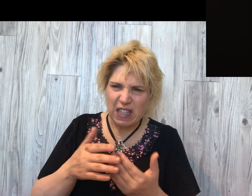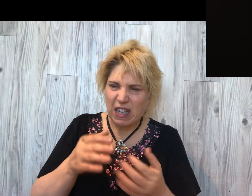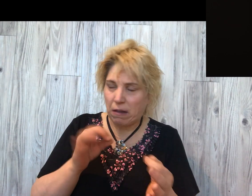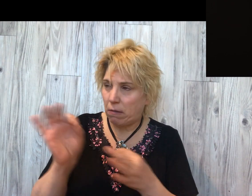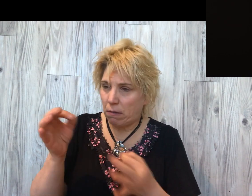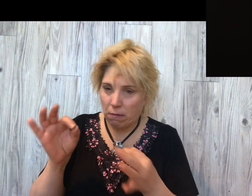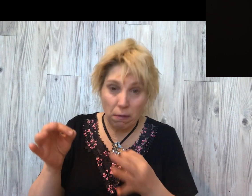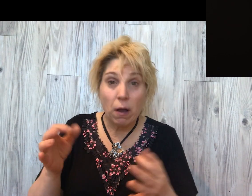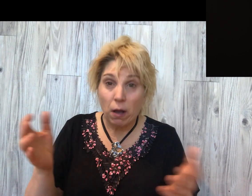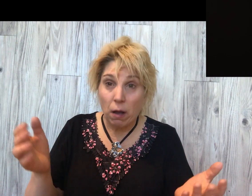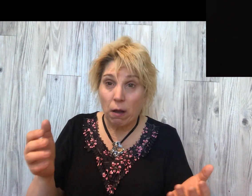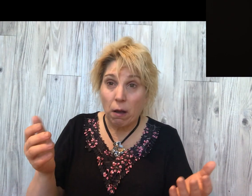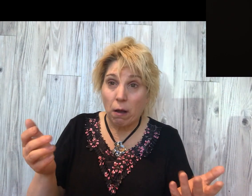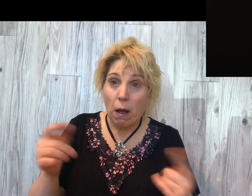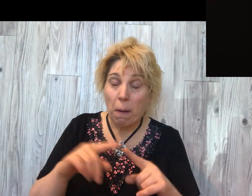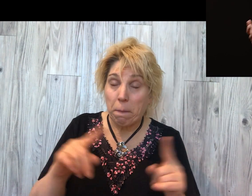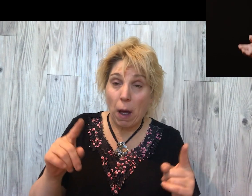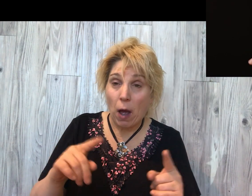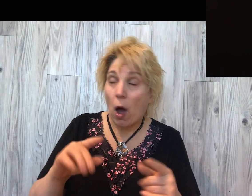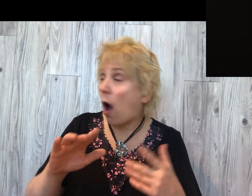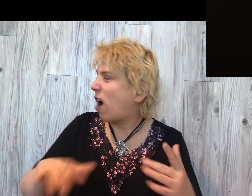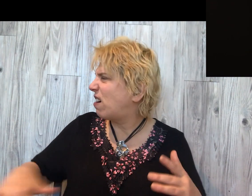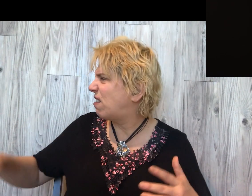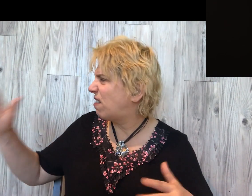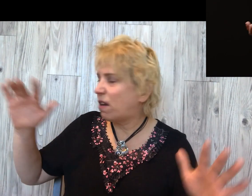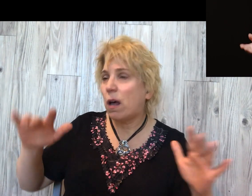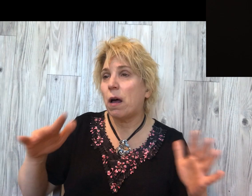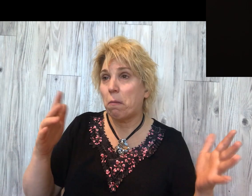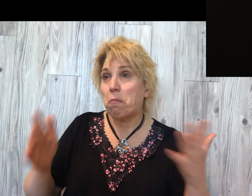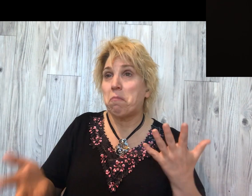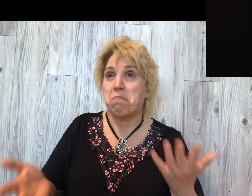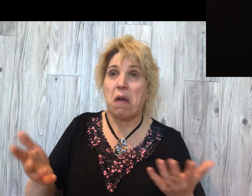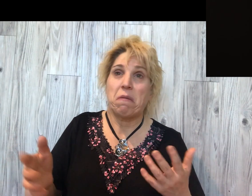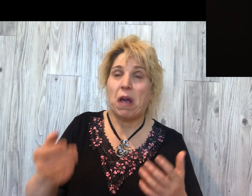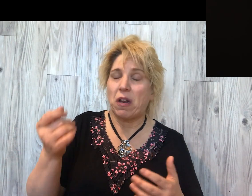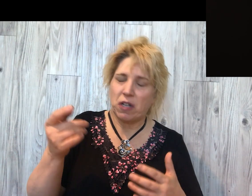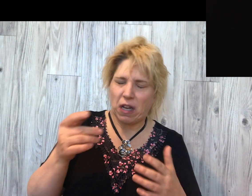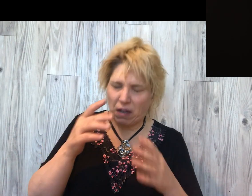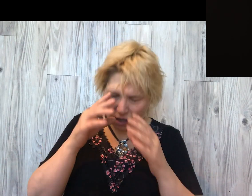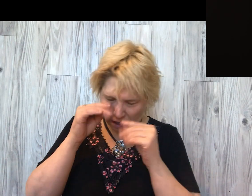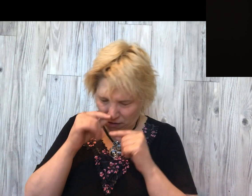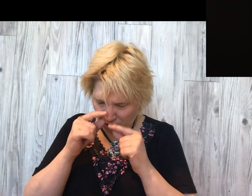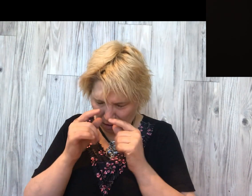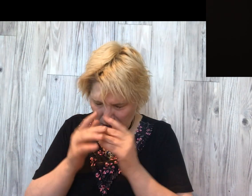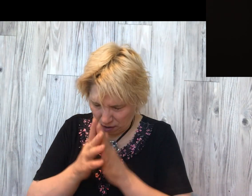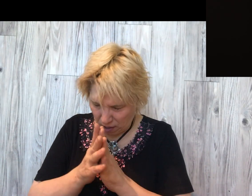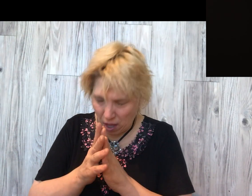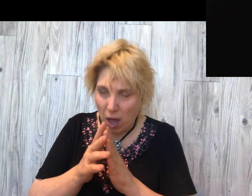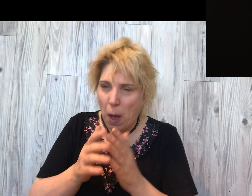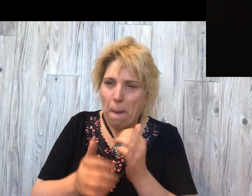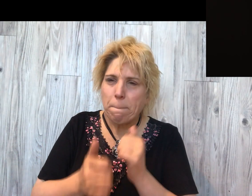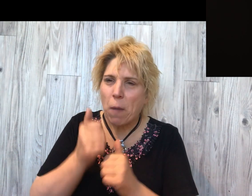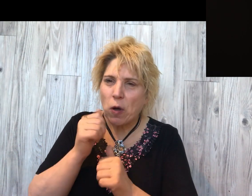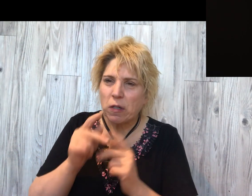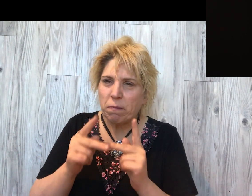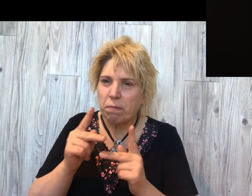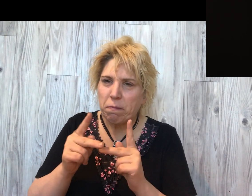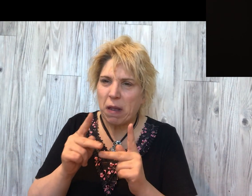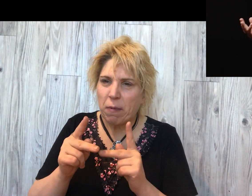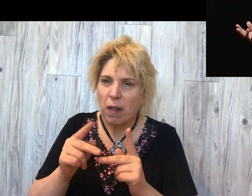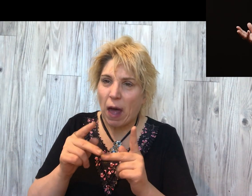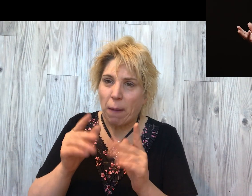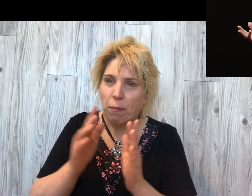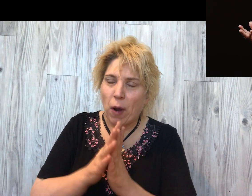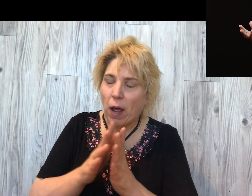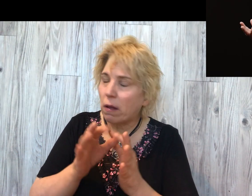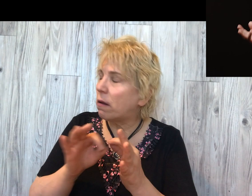distracted. Look, a squirrel. By all the things around us, and it probably makes sense for us to close our eyes. But if you read in the Bible, most people who prayed